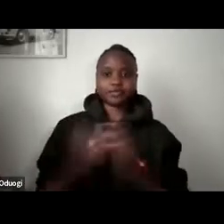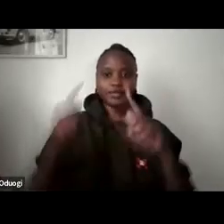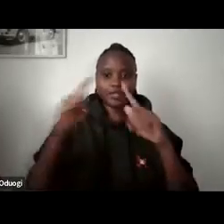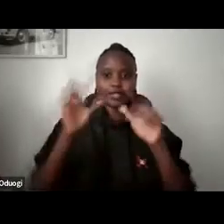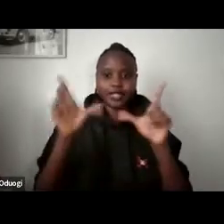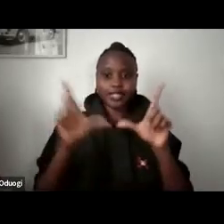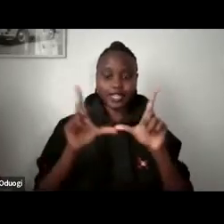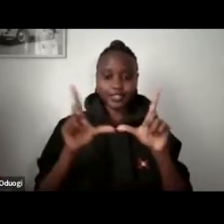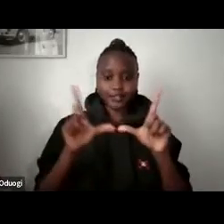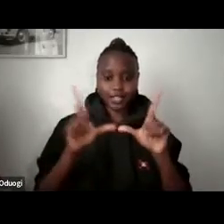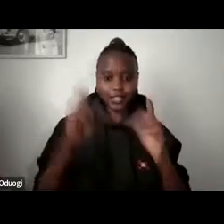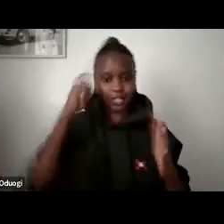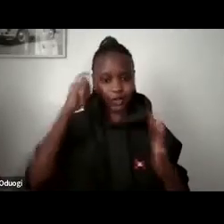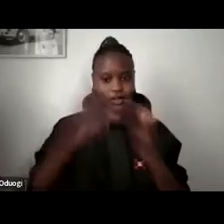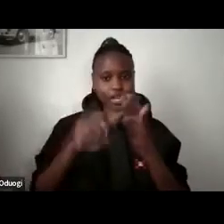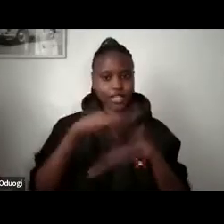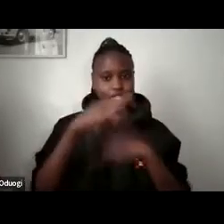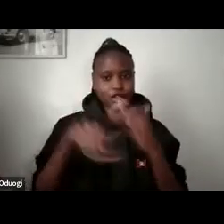achievements.